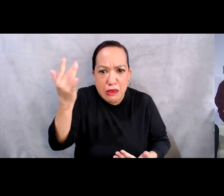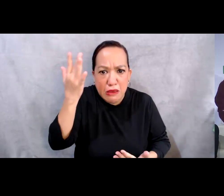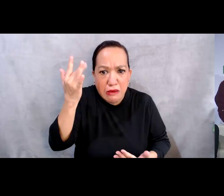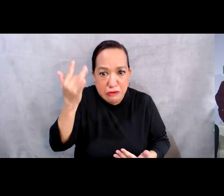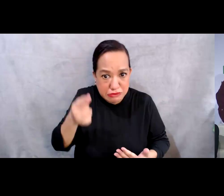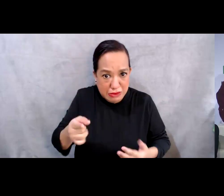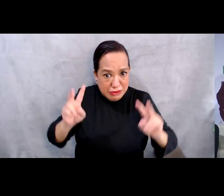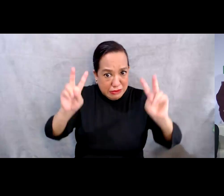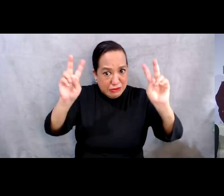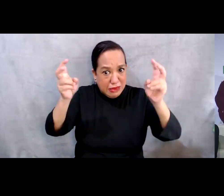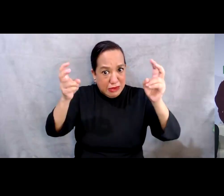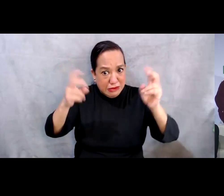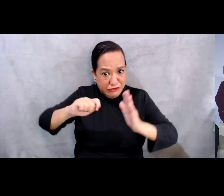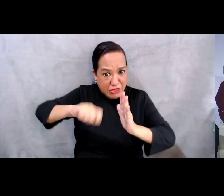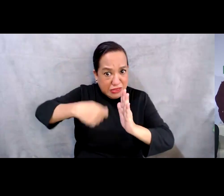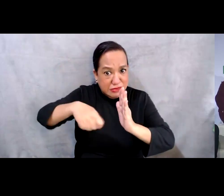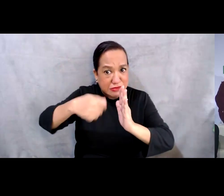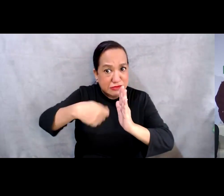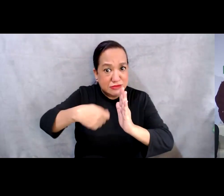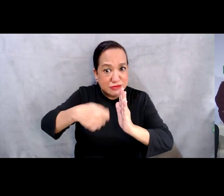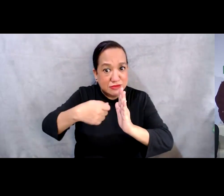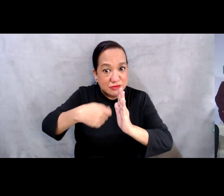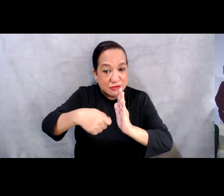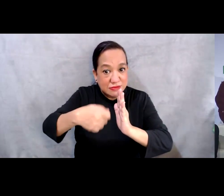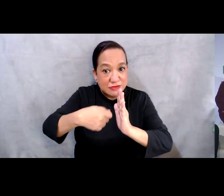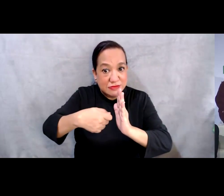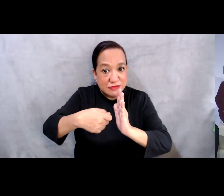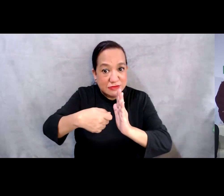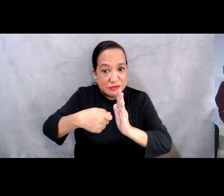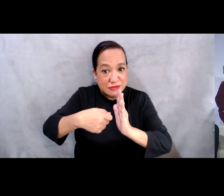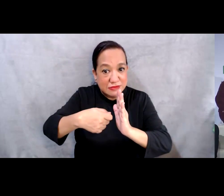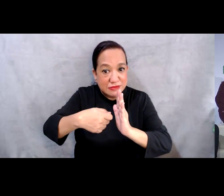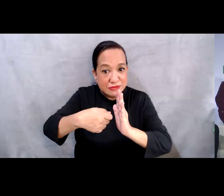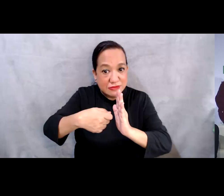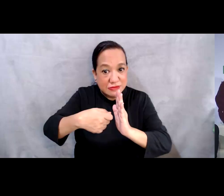land grab at very low prices or at no cost.